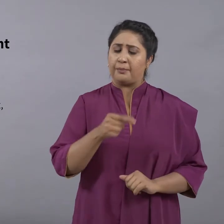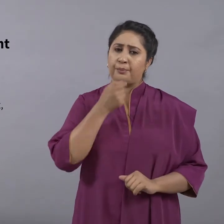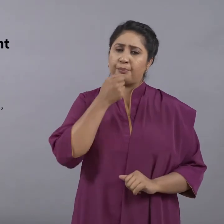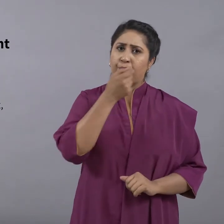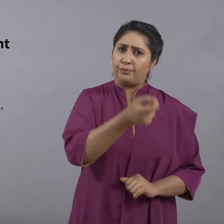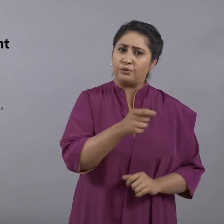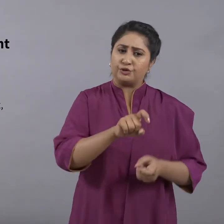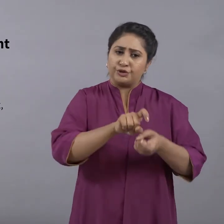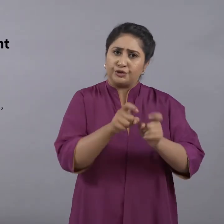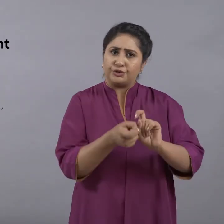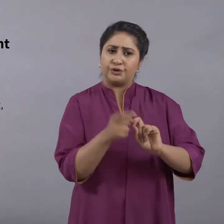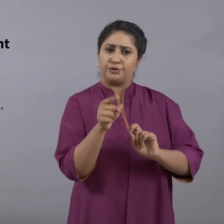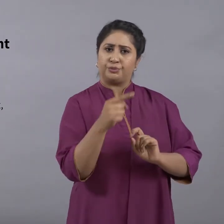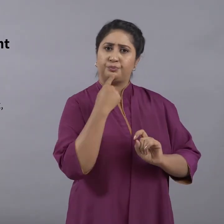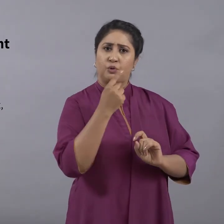story fluently.